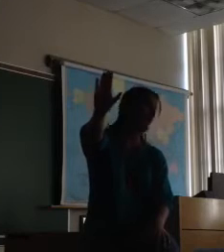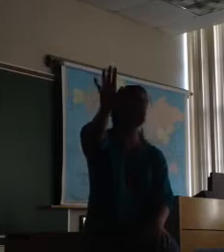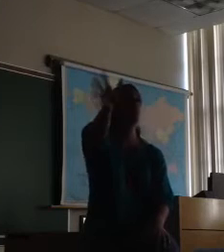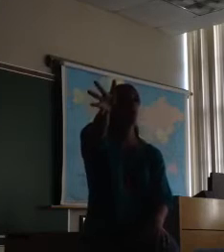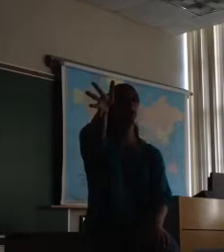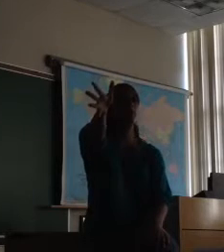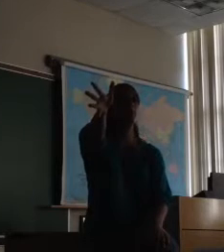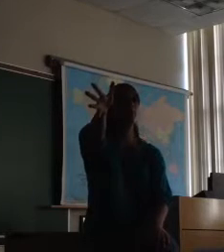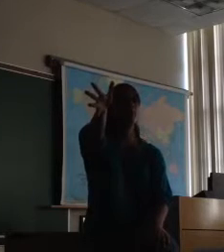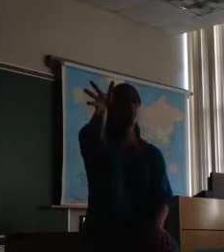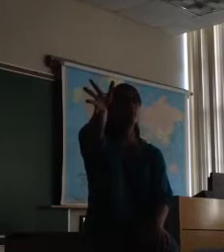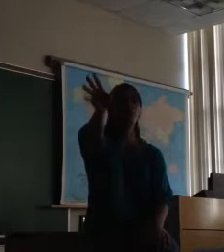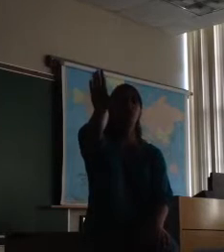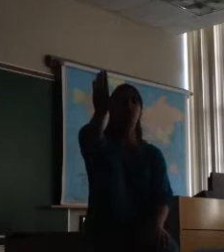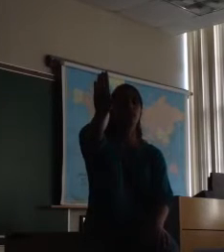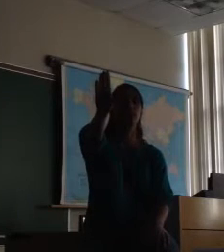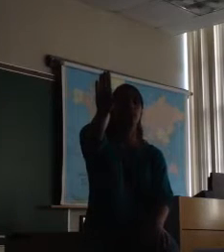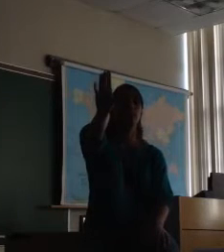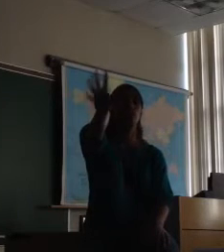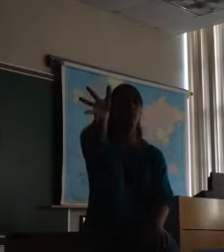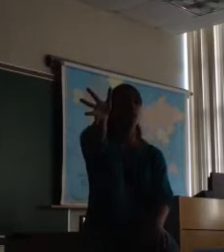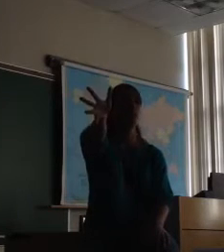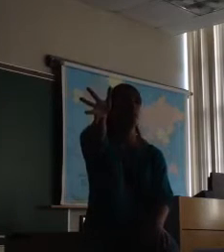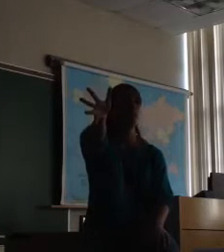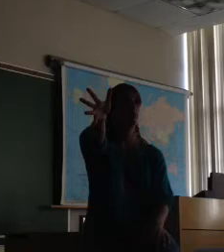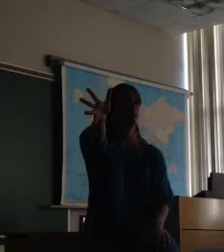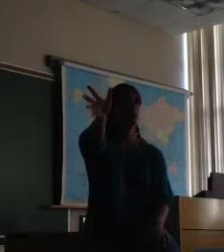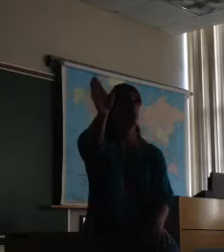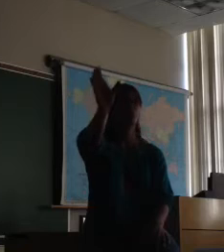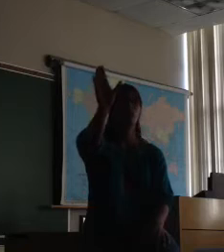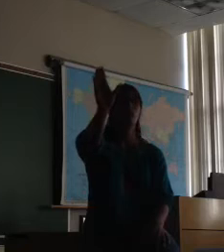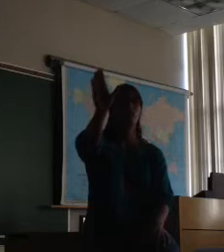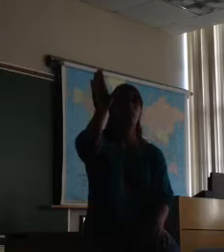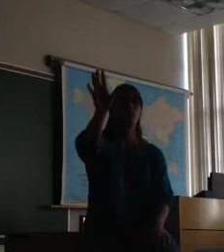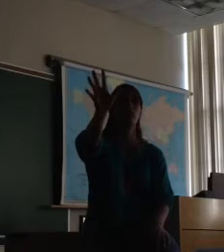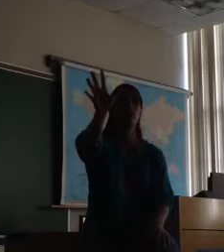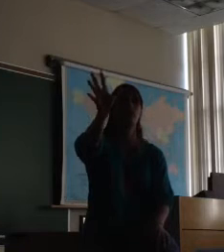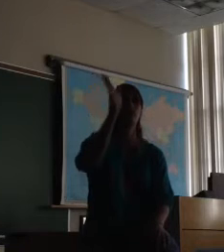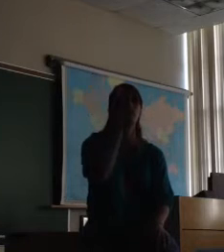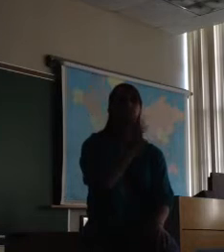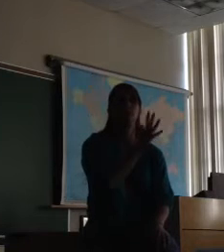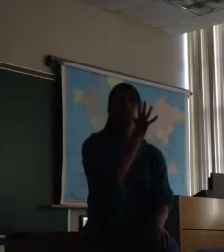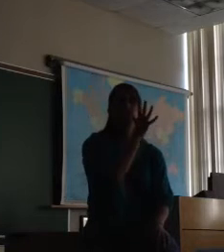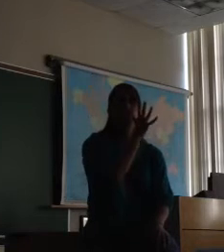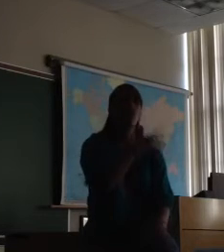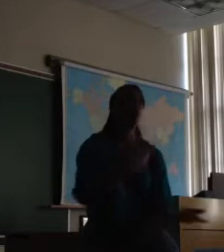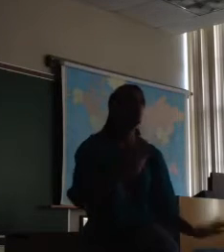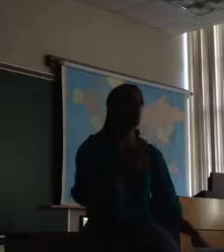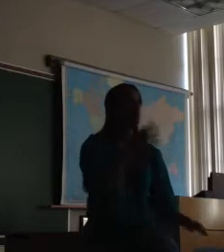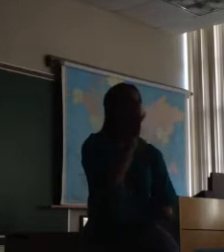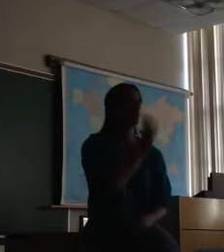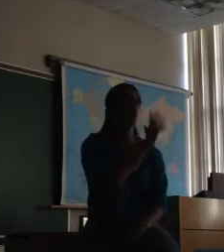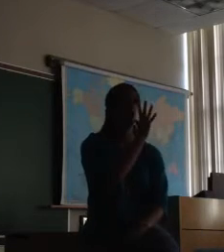has this blade open. You see it like this or that. So which are you gonna do? I'll do what he does. Farm.